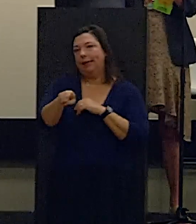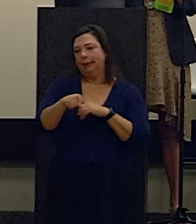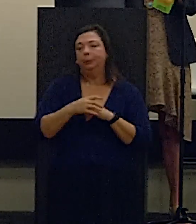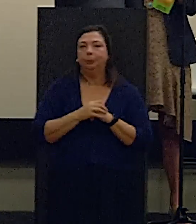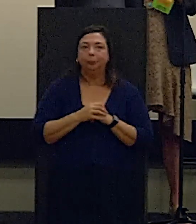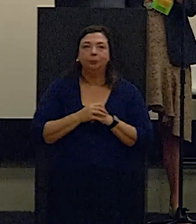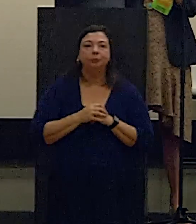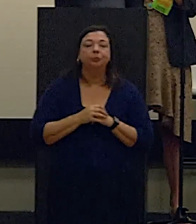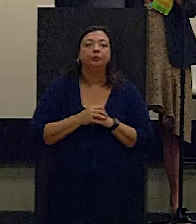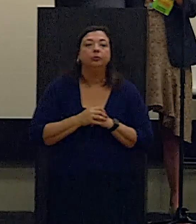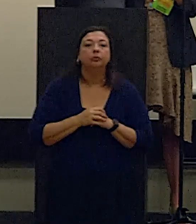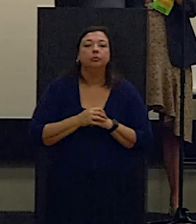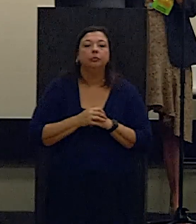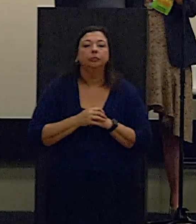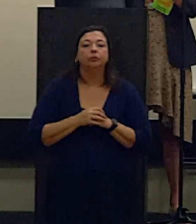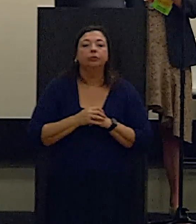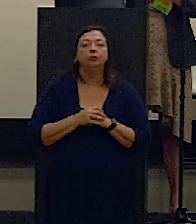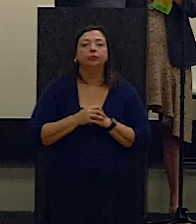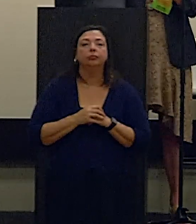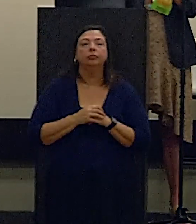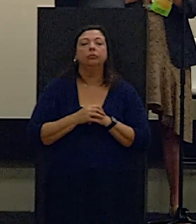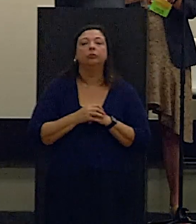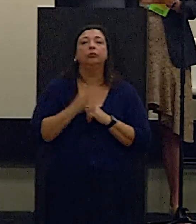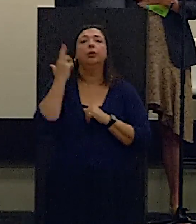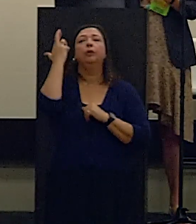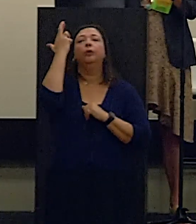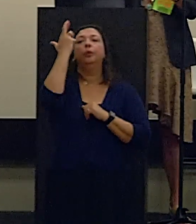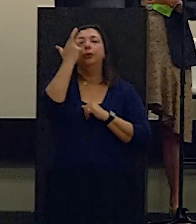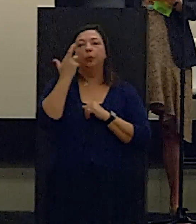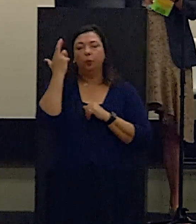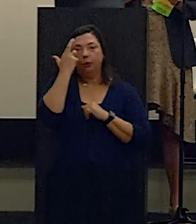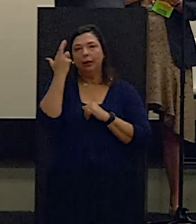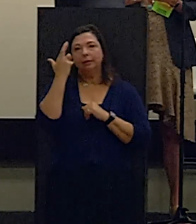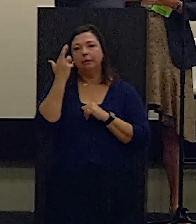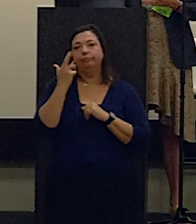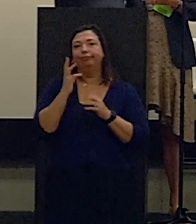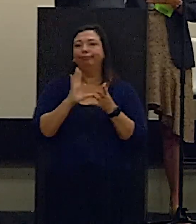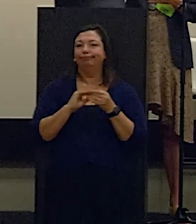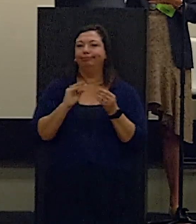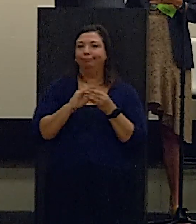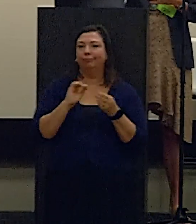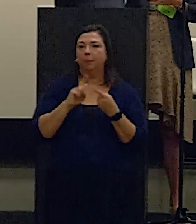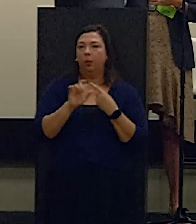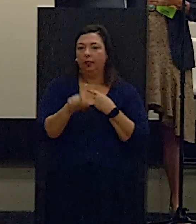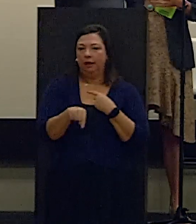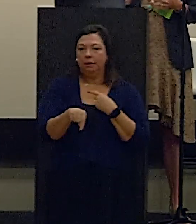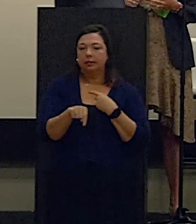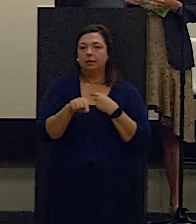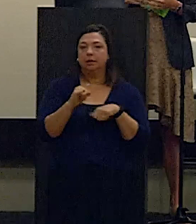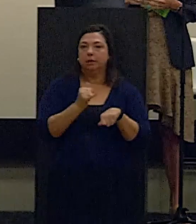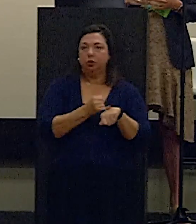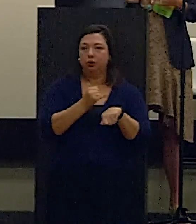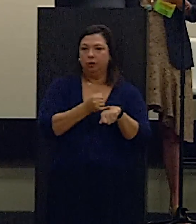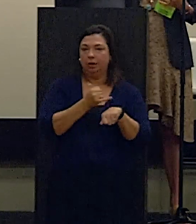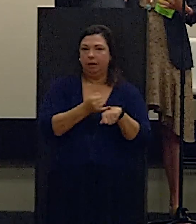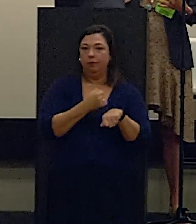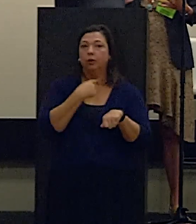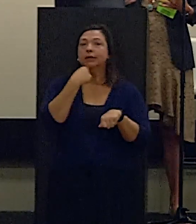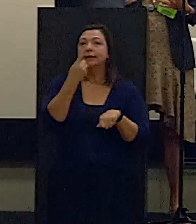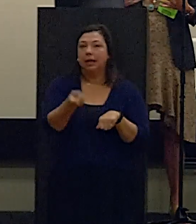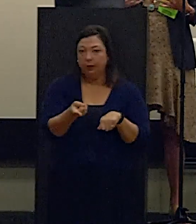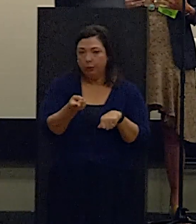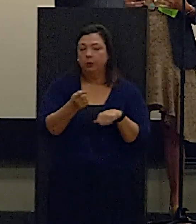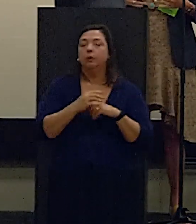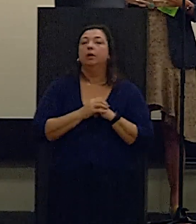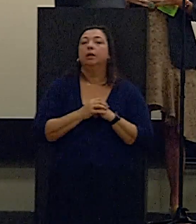So the reason I bring this up to you and that Jennifer's actually telling you all